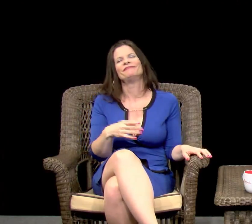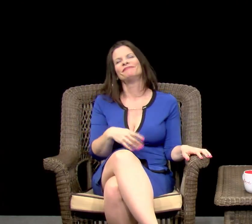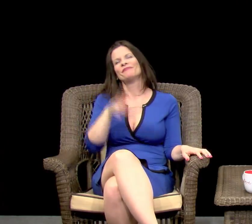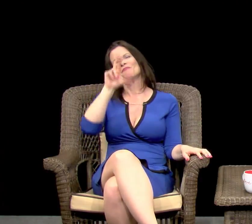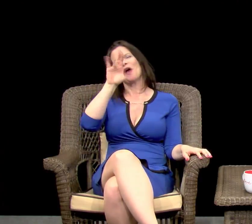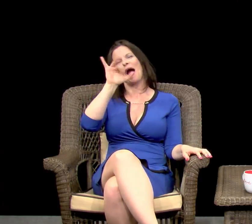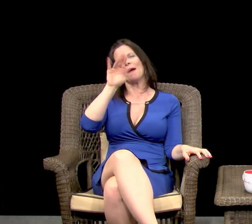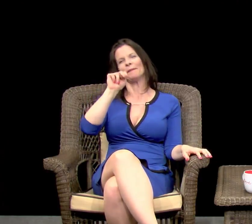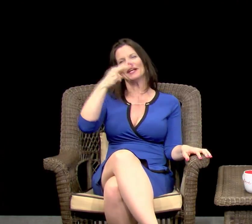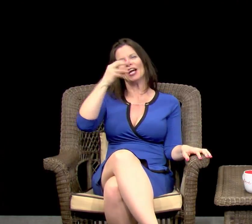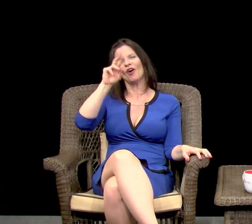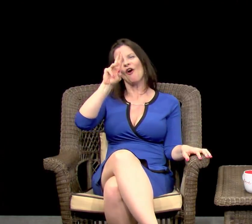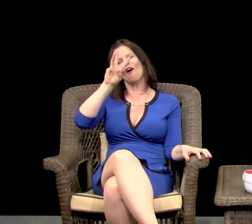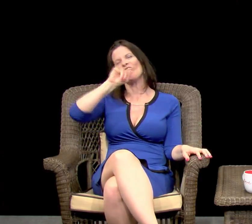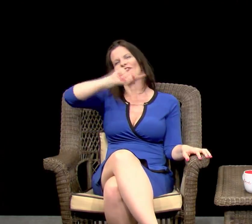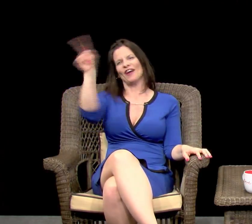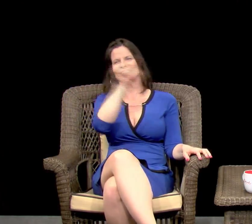So who came up with that?